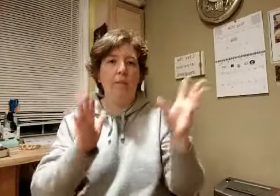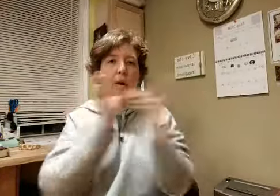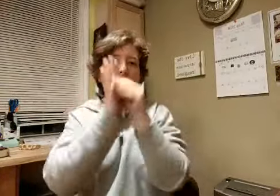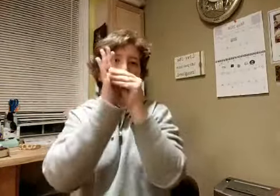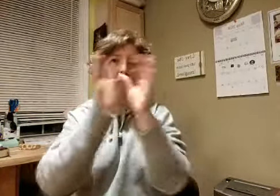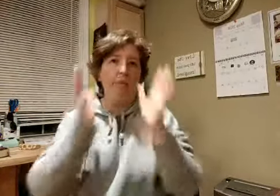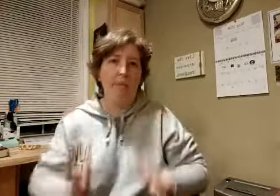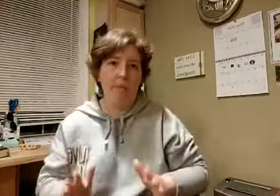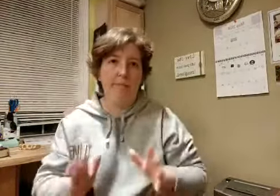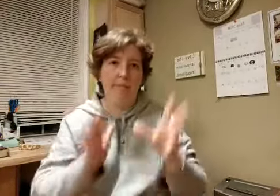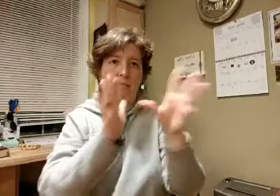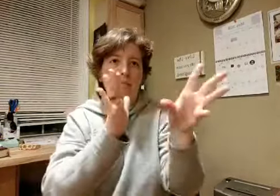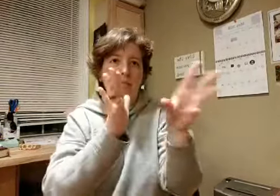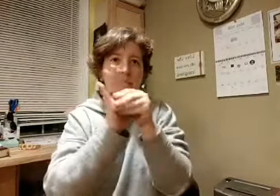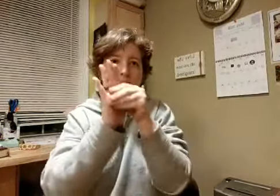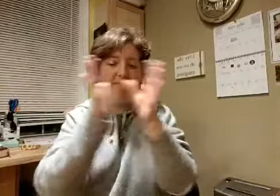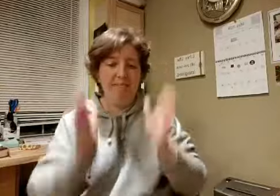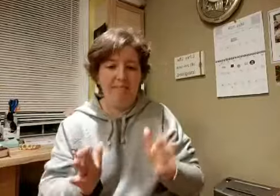Copy person.